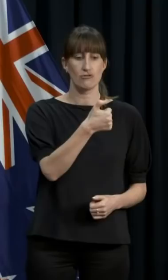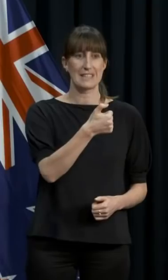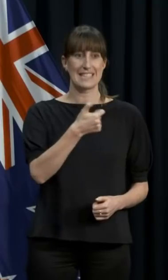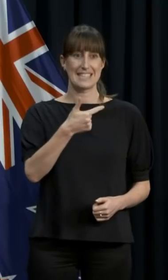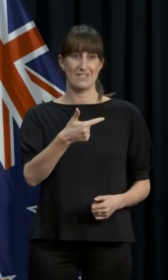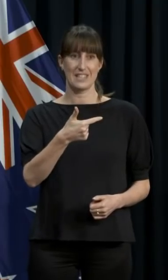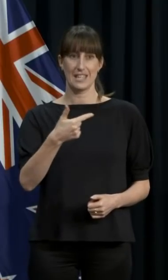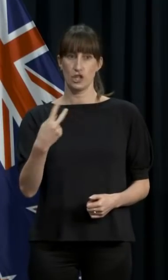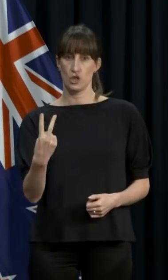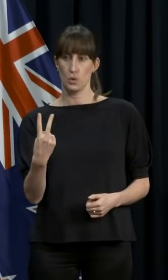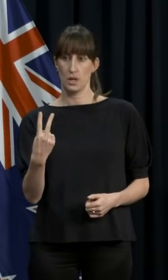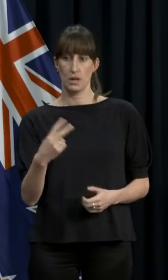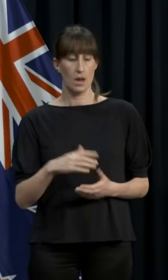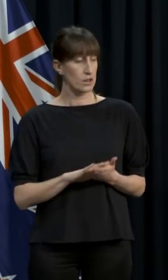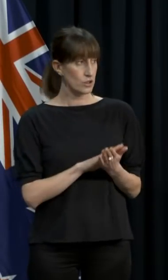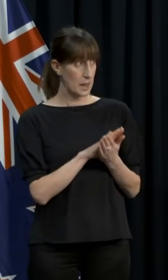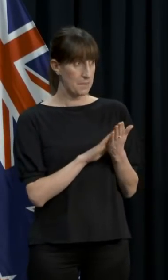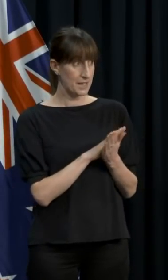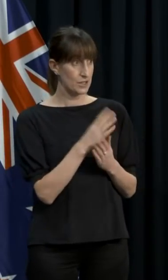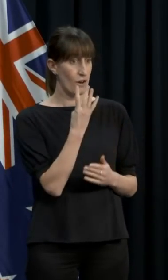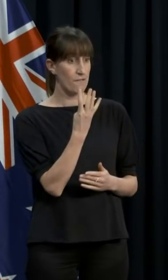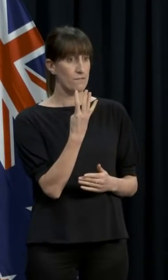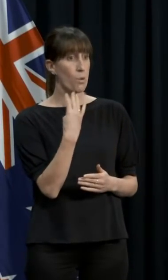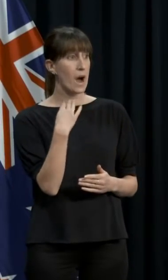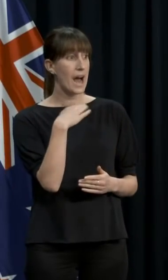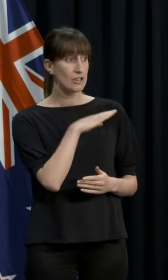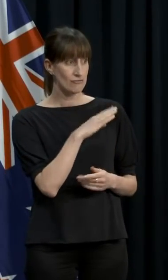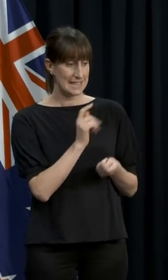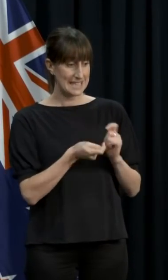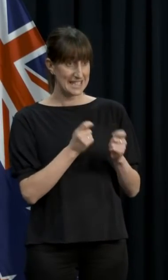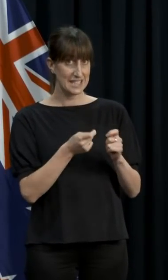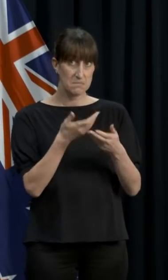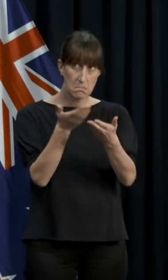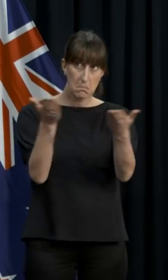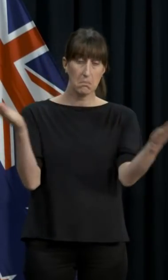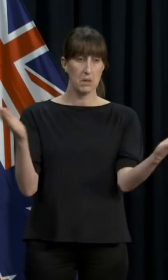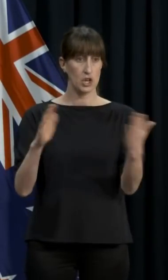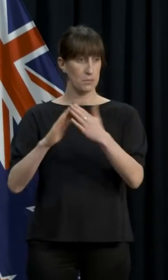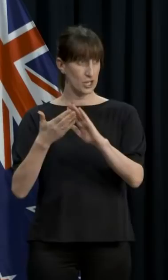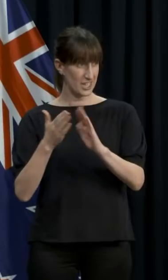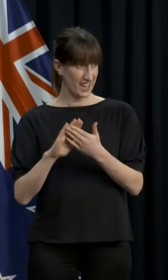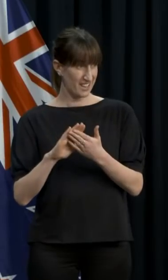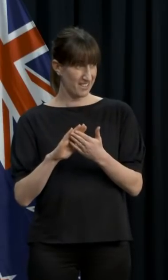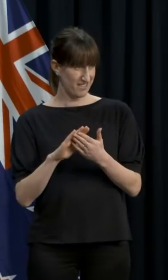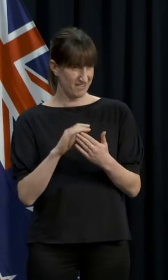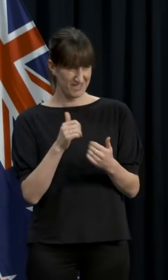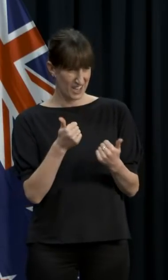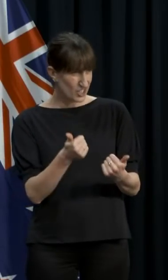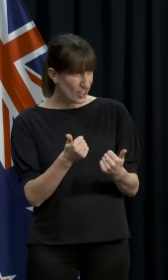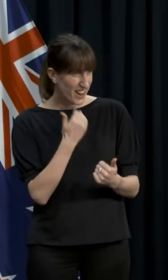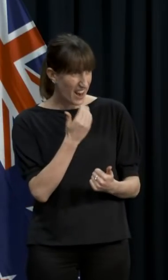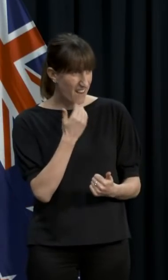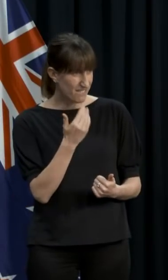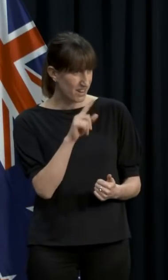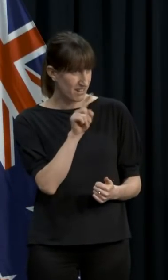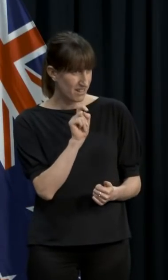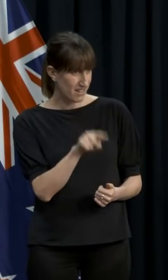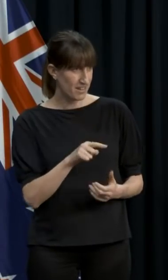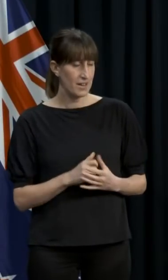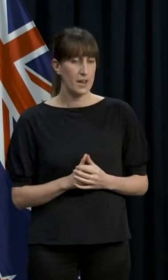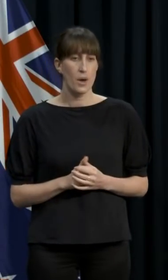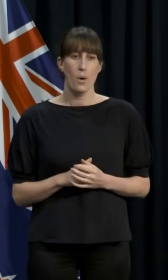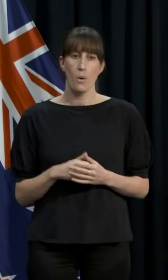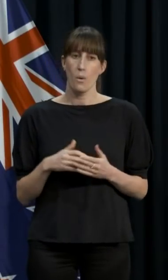672. So only 400 tests were carried out in the community yesterday across New Zealand. Is that good enough? Well, look, I think, as we've said,